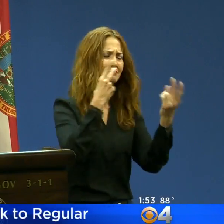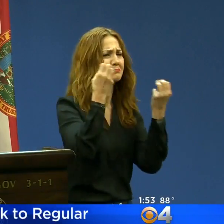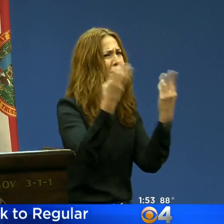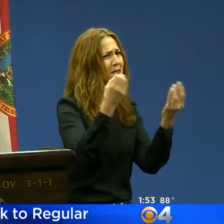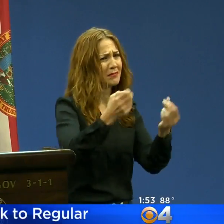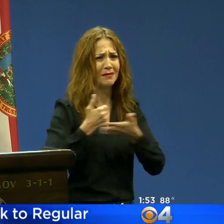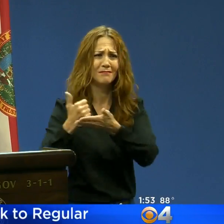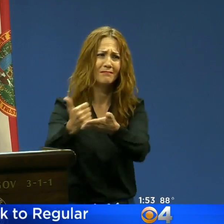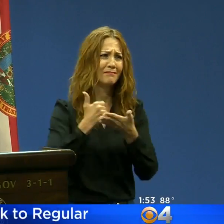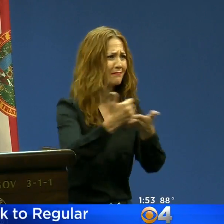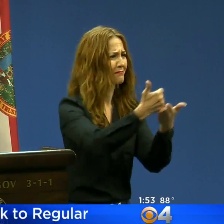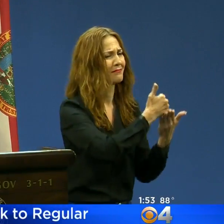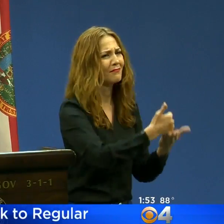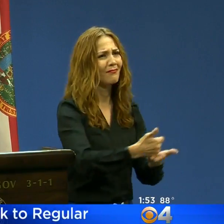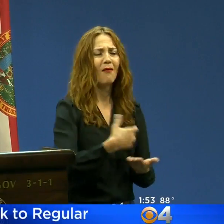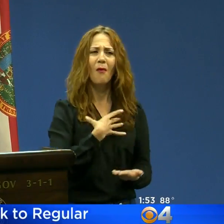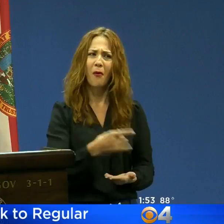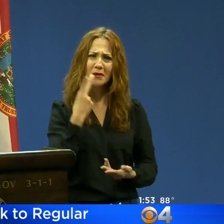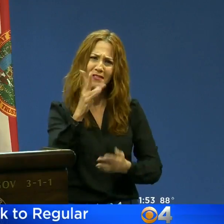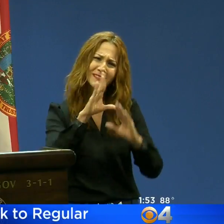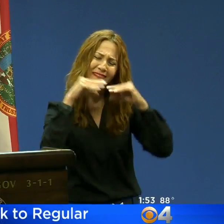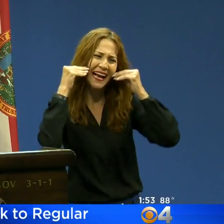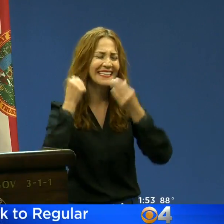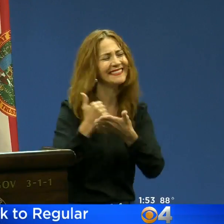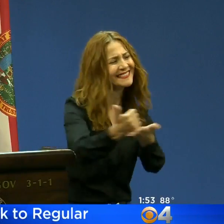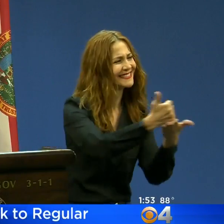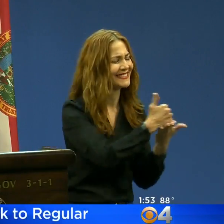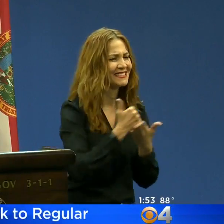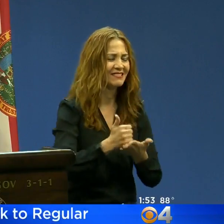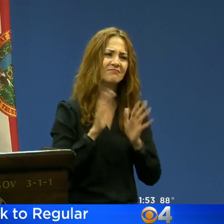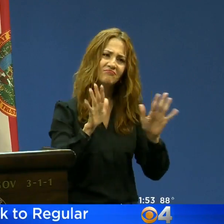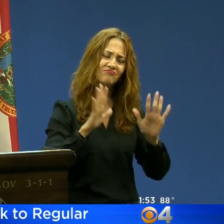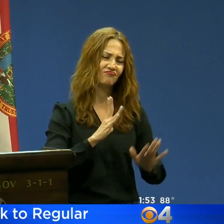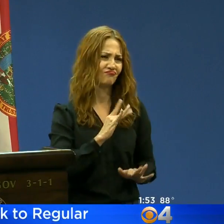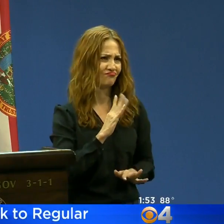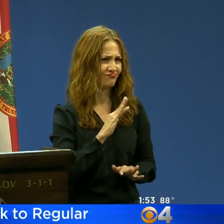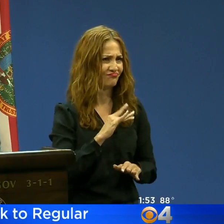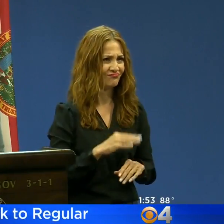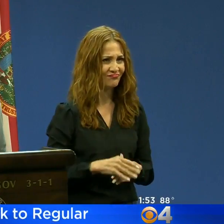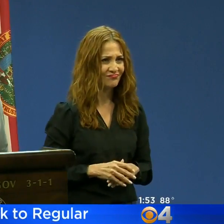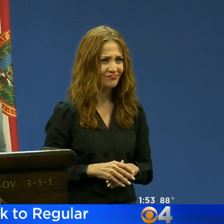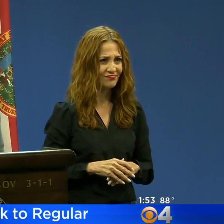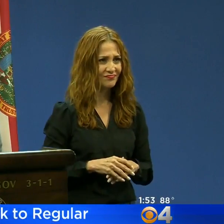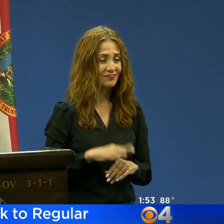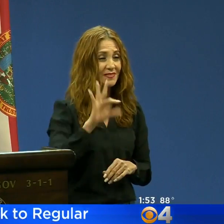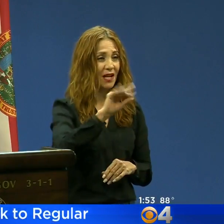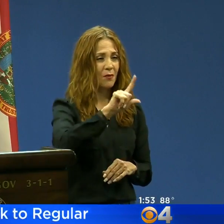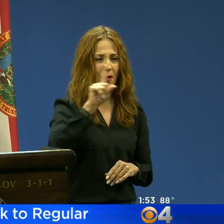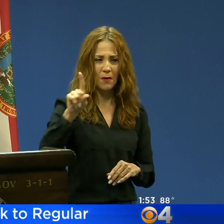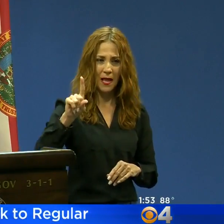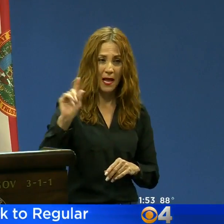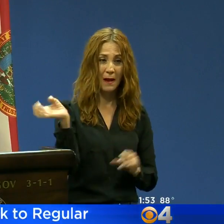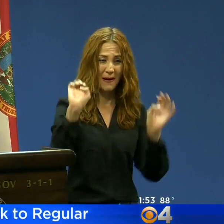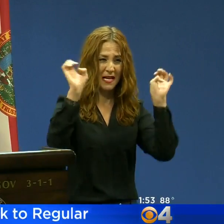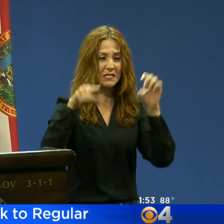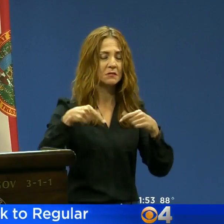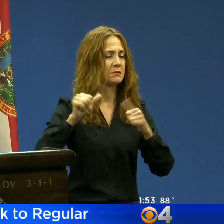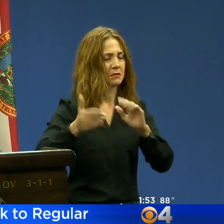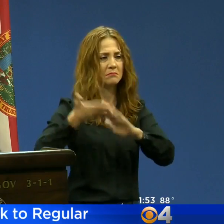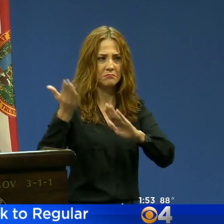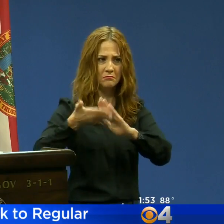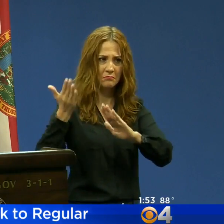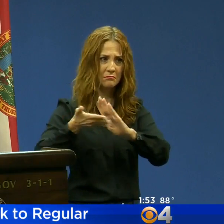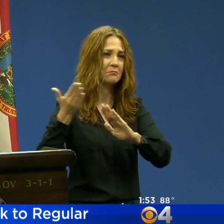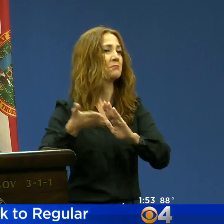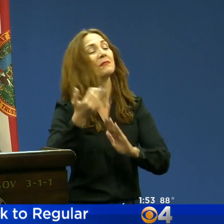out the best in us. I want to remind everyone that 911 has never stopped operating. Please call for help if you have an